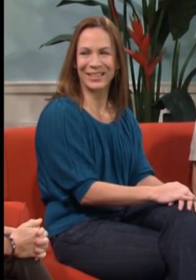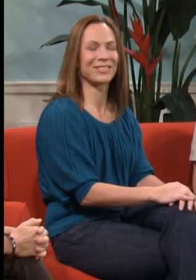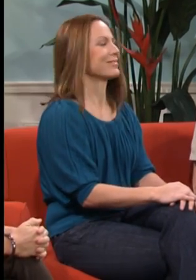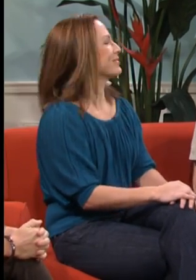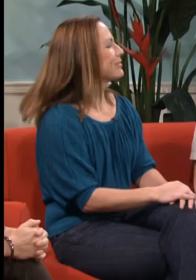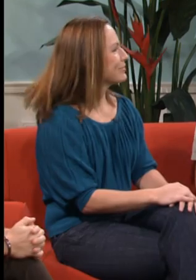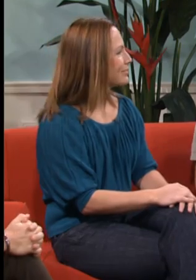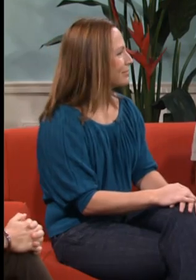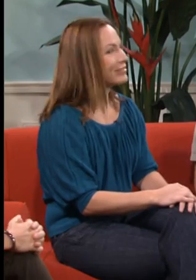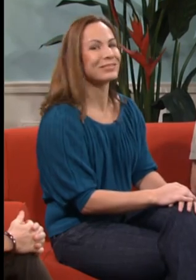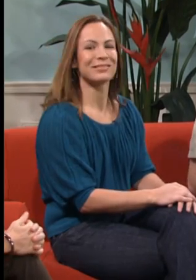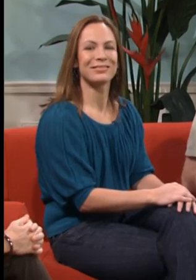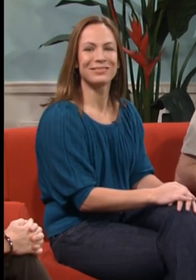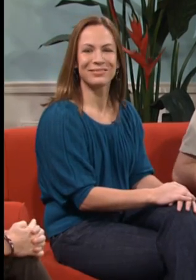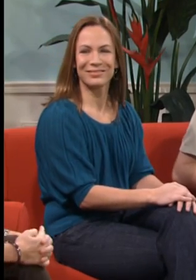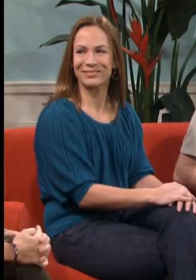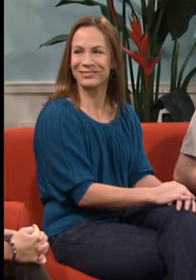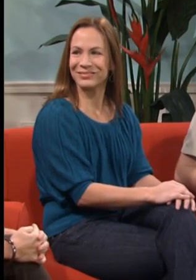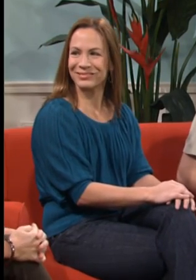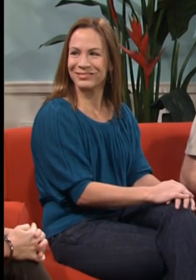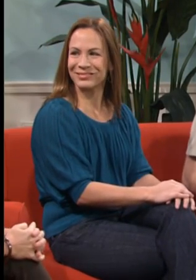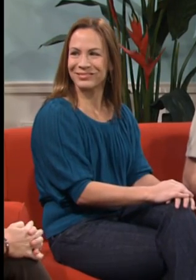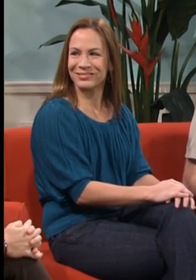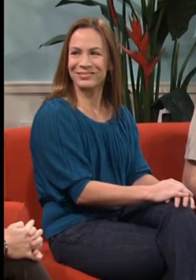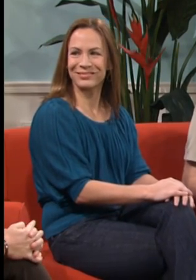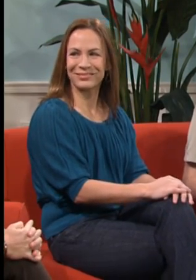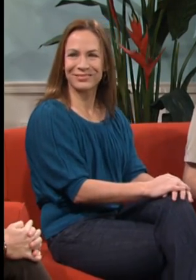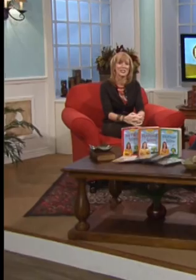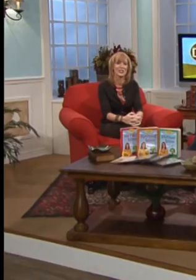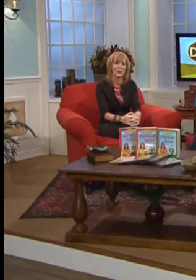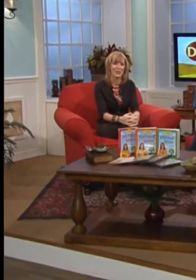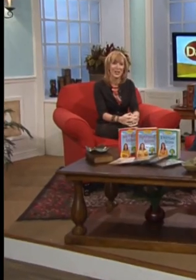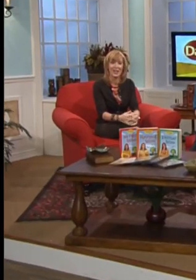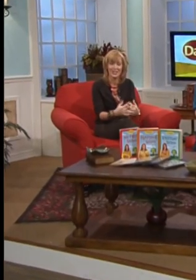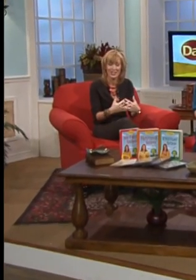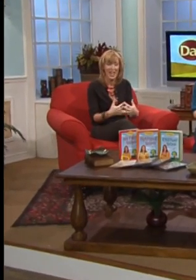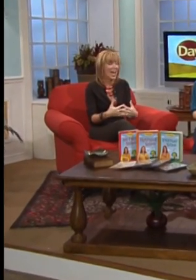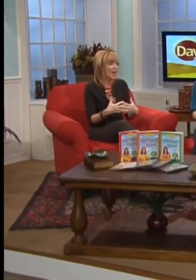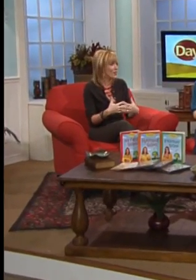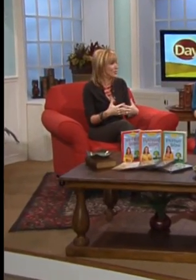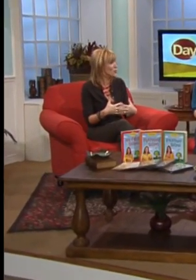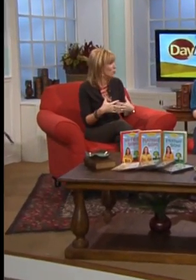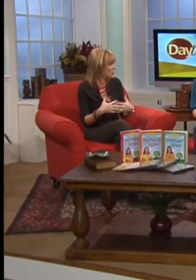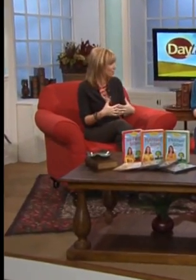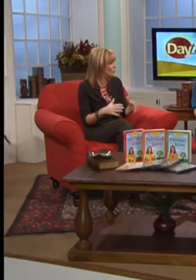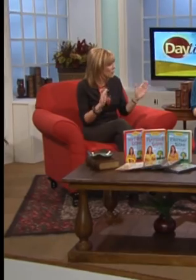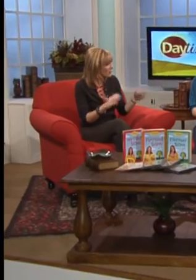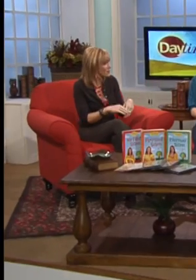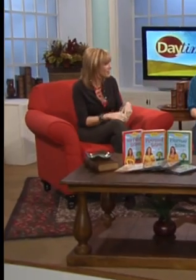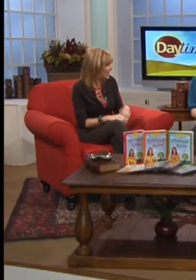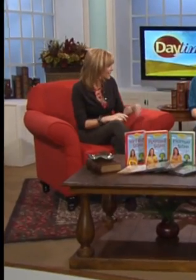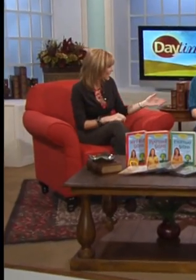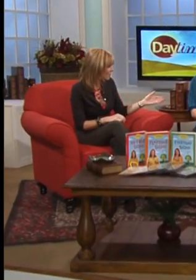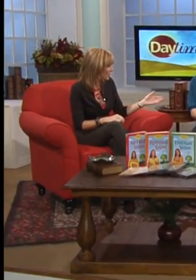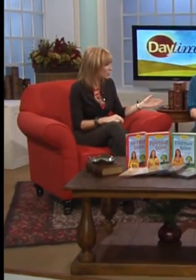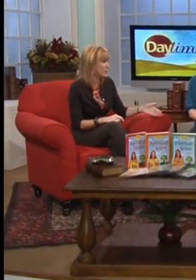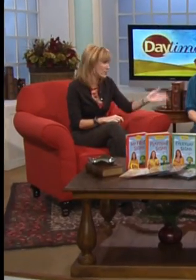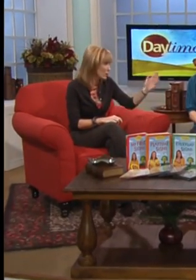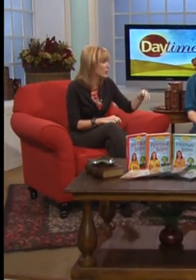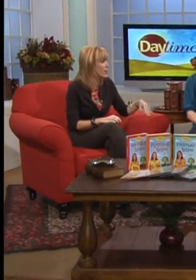our cameraman, Ben Italis, and his daughter, Dana. And they are going to show us how this works. Welcome to Daytime, Rachel. And you're here